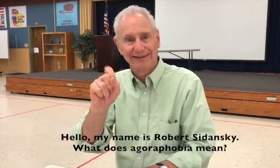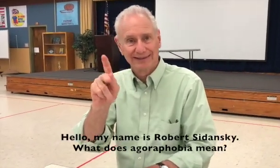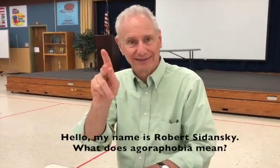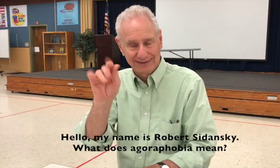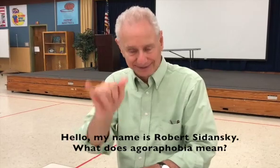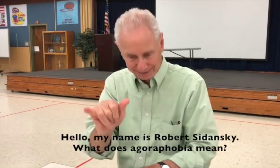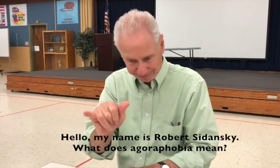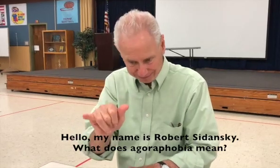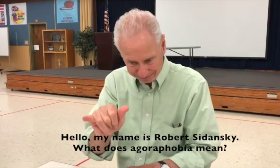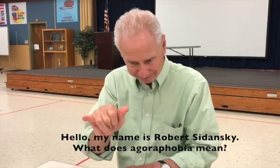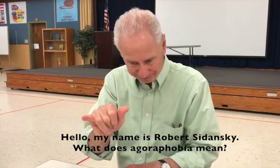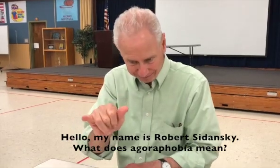mean to me?